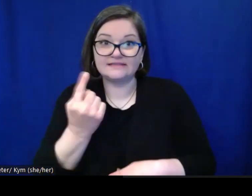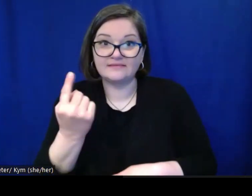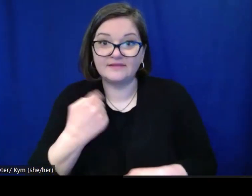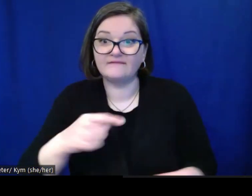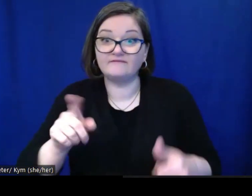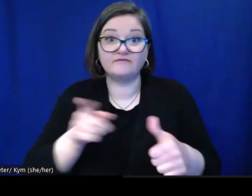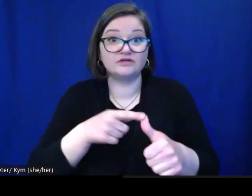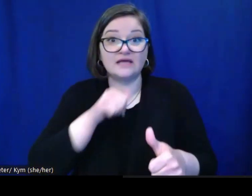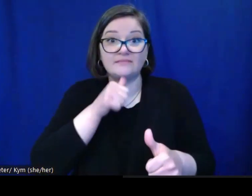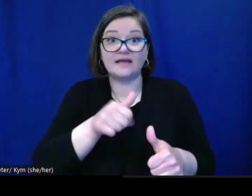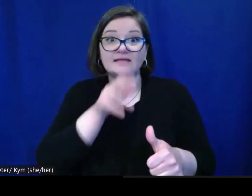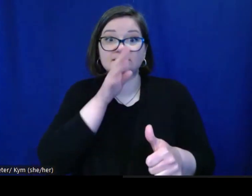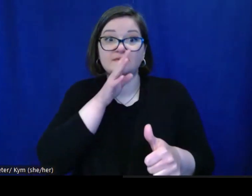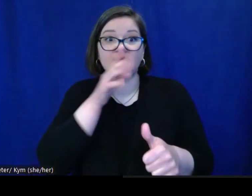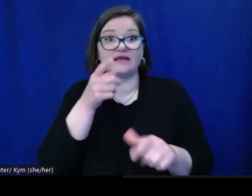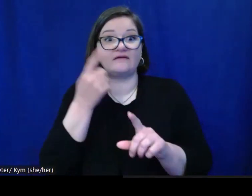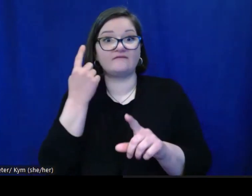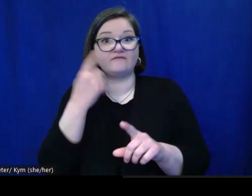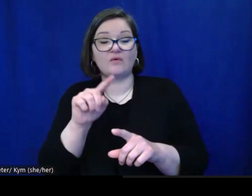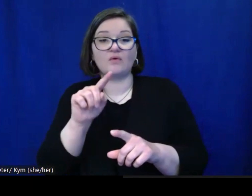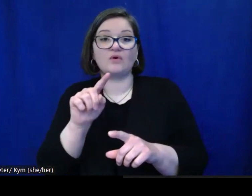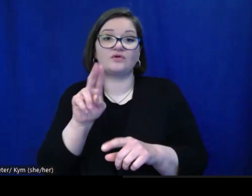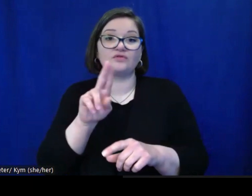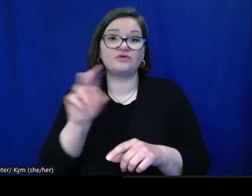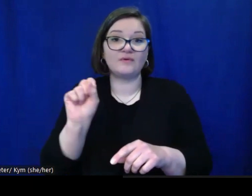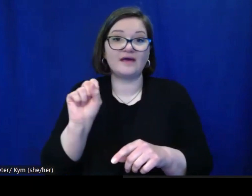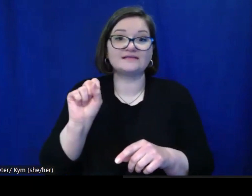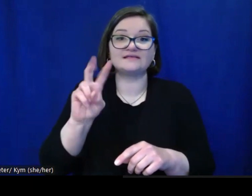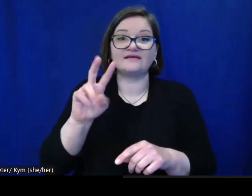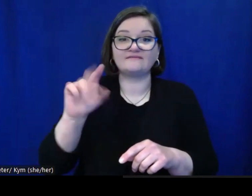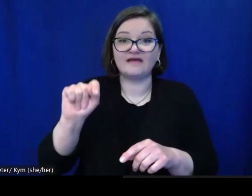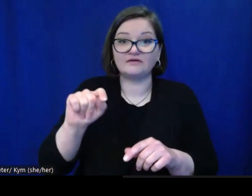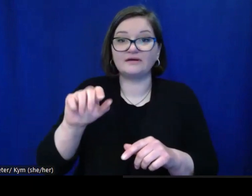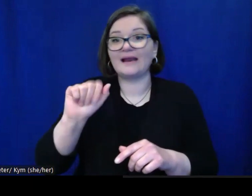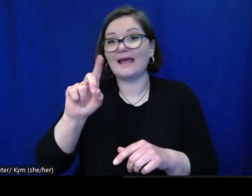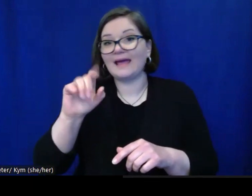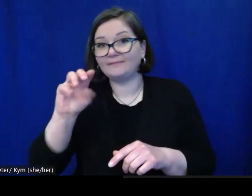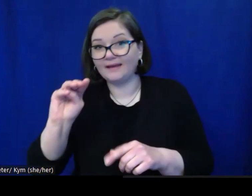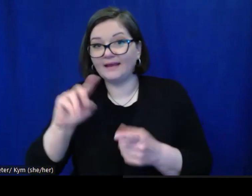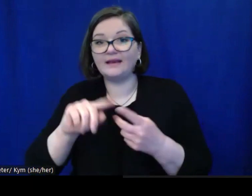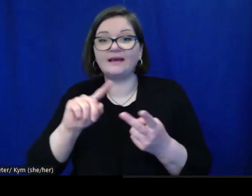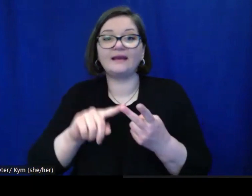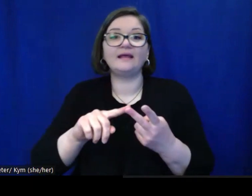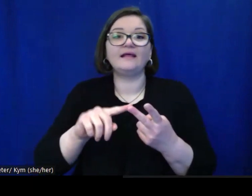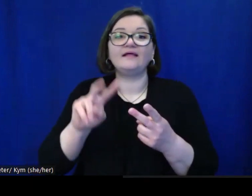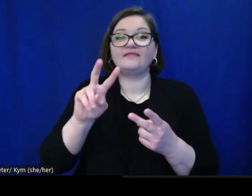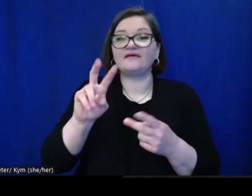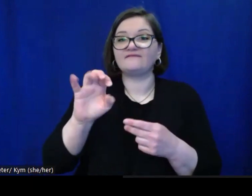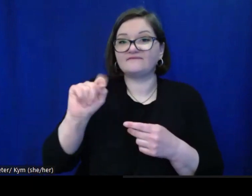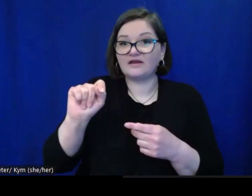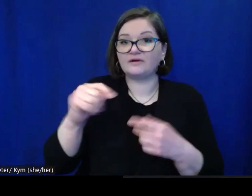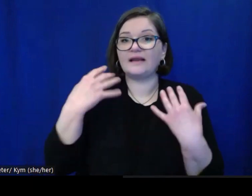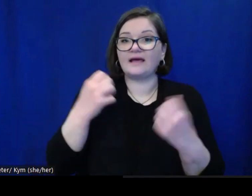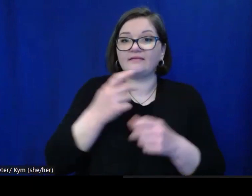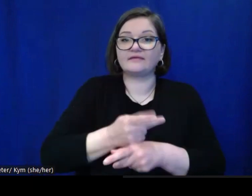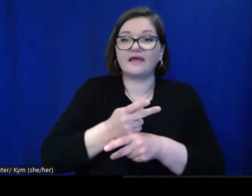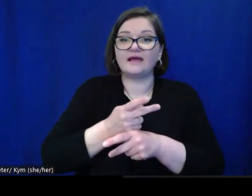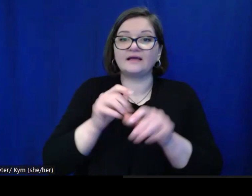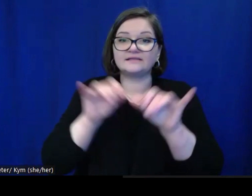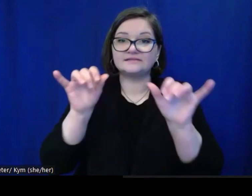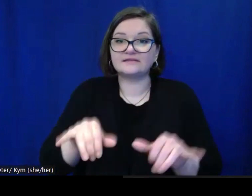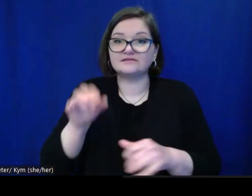behalf of the Veterans Administration, Veterans Healthcare System, or the DoD today. I'm speaking as a licensed provider who